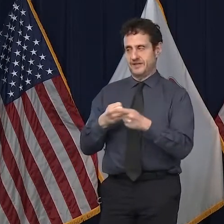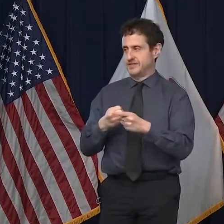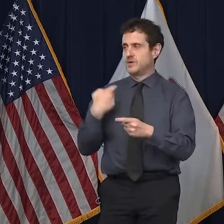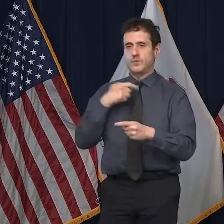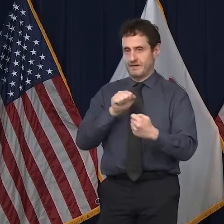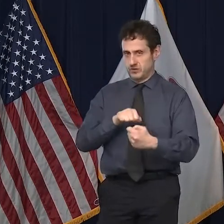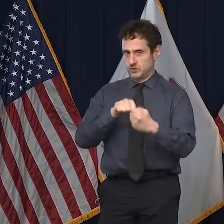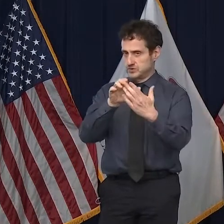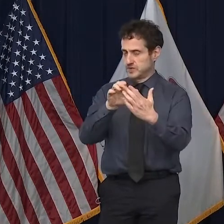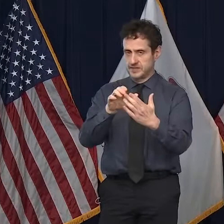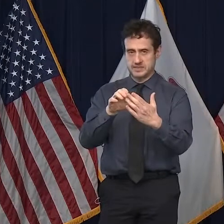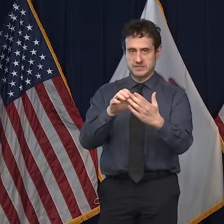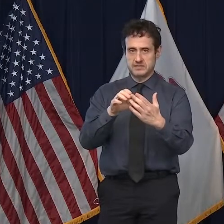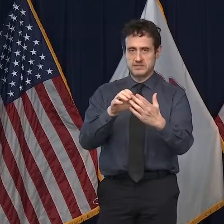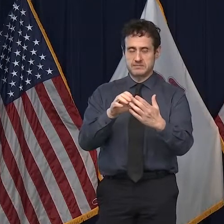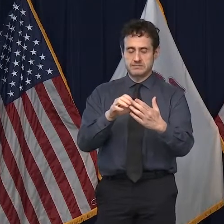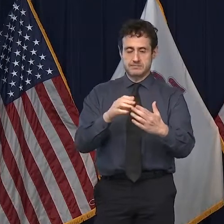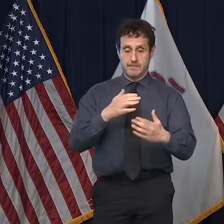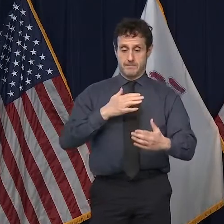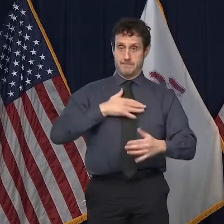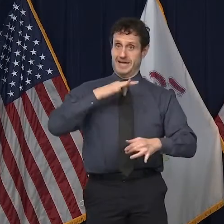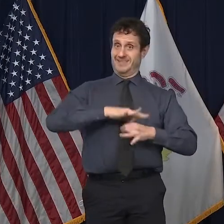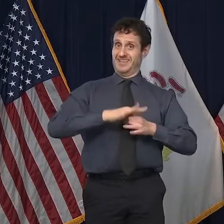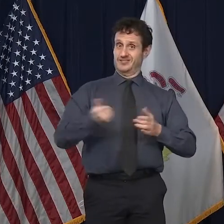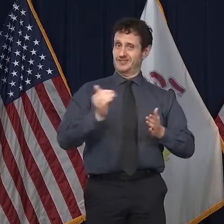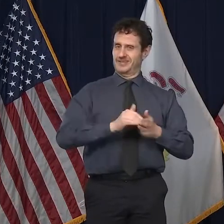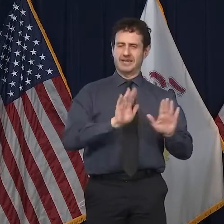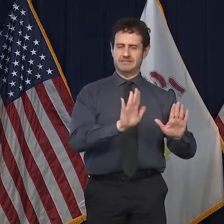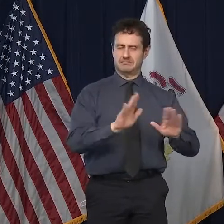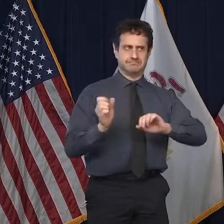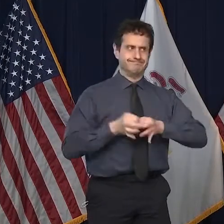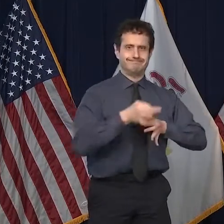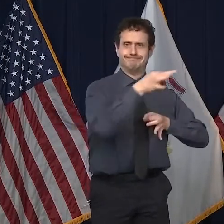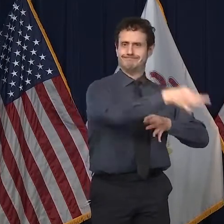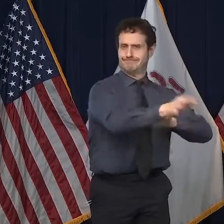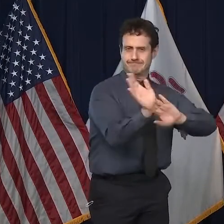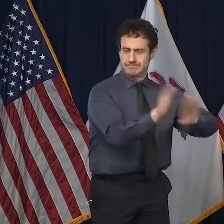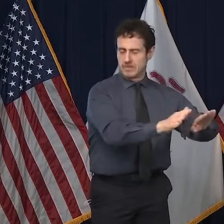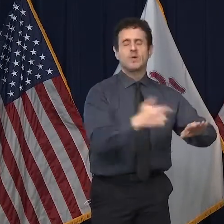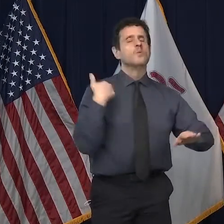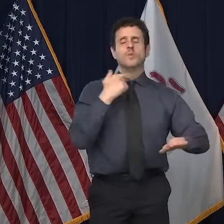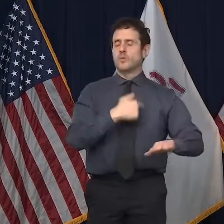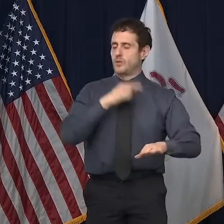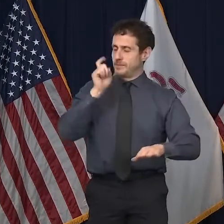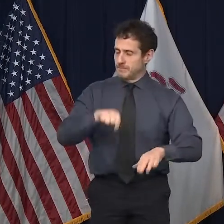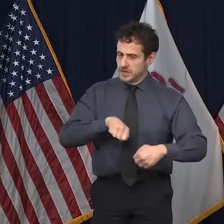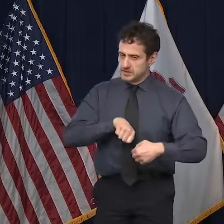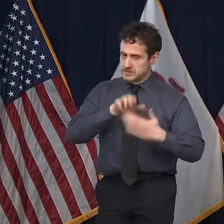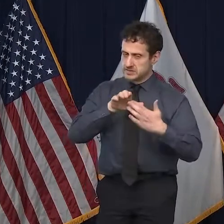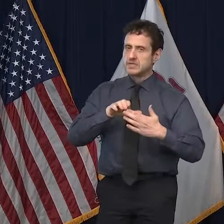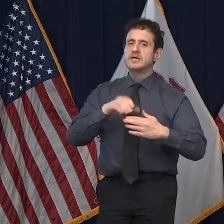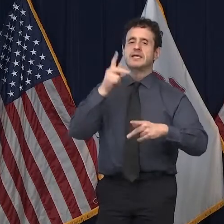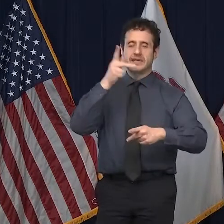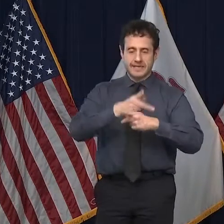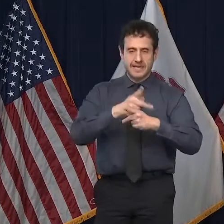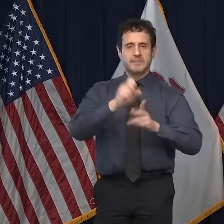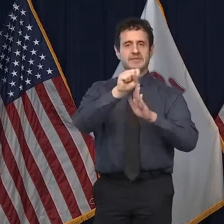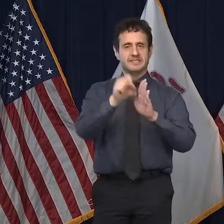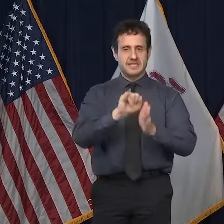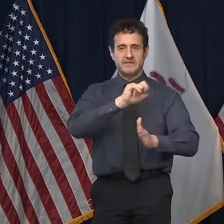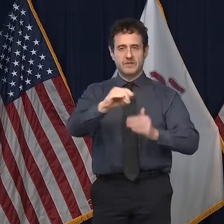have to address this. It's the most important thing we can do, certainly long-term, to stabilize our